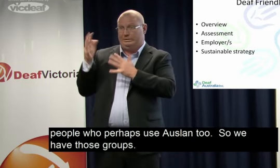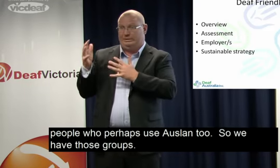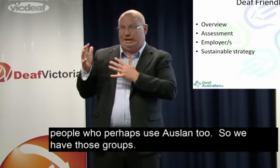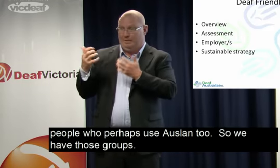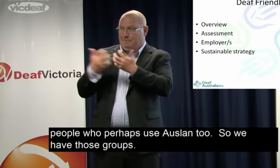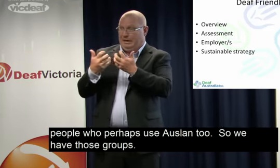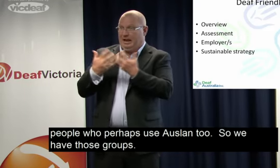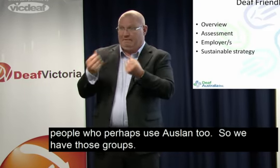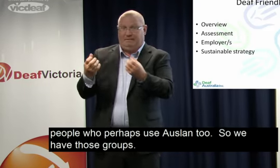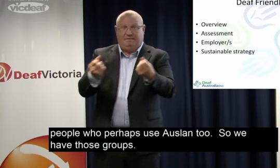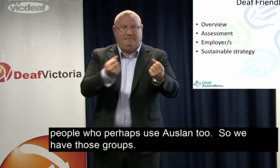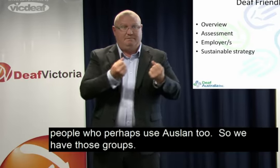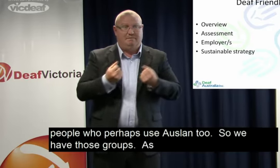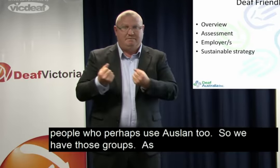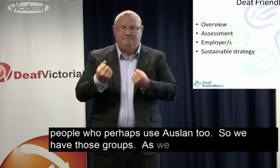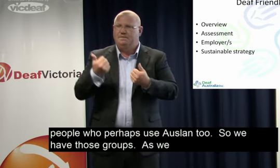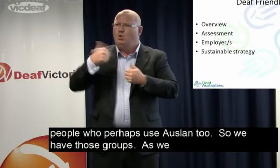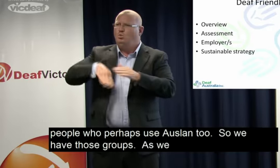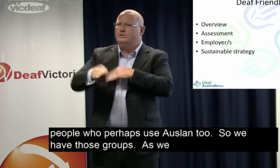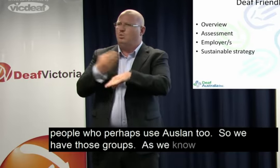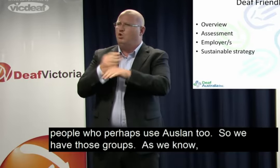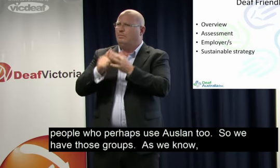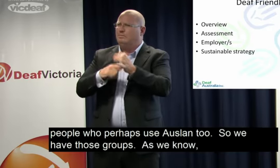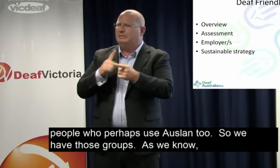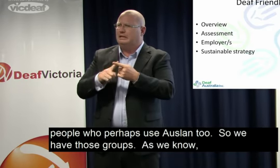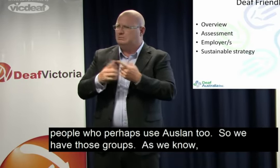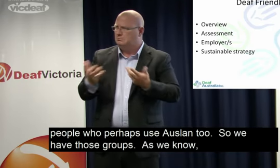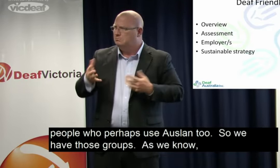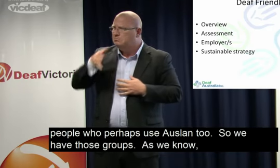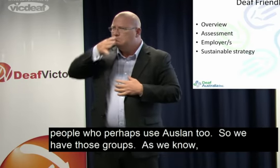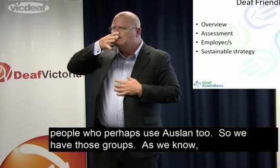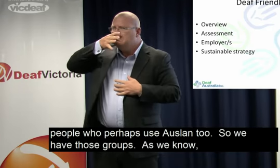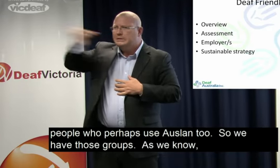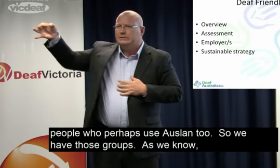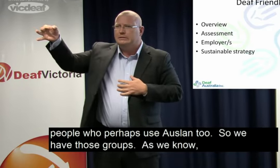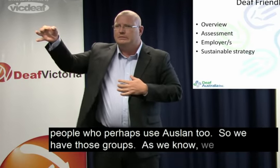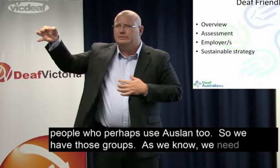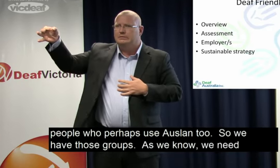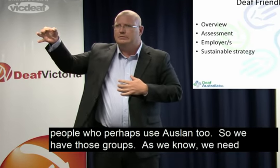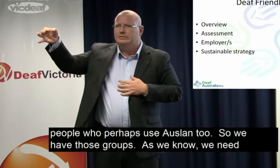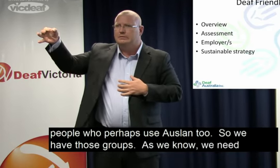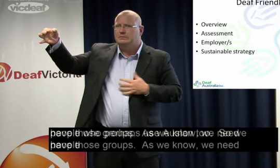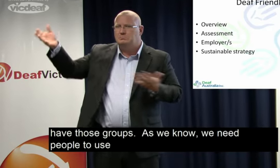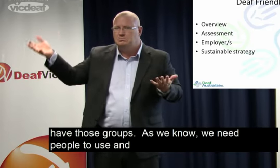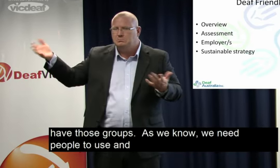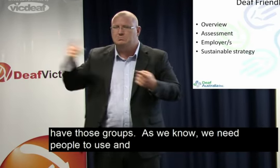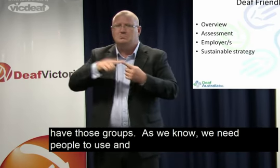As we know, many hearing people do use and understand Auslan. What about the workplace? Perhaps this is missing.